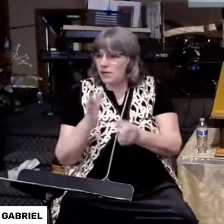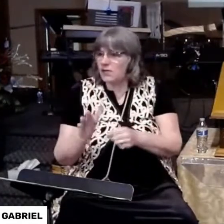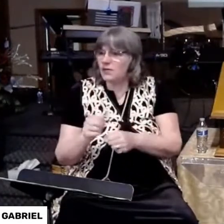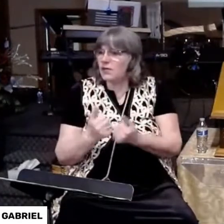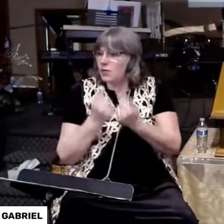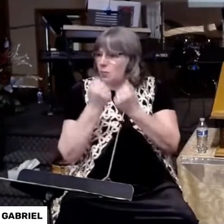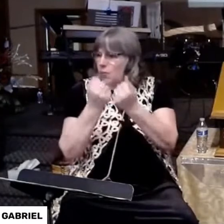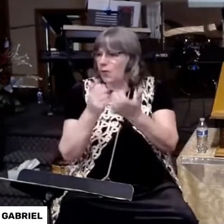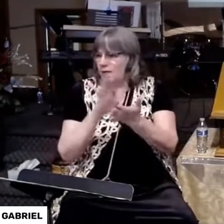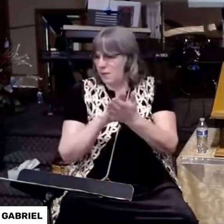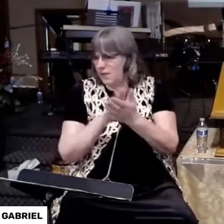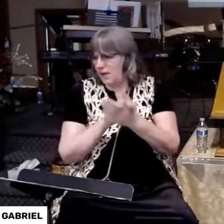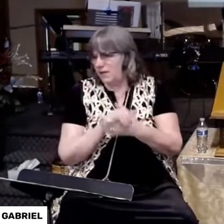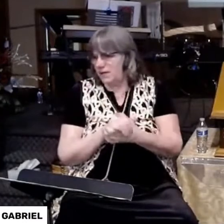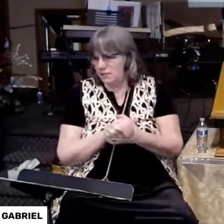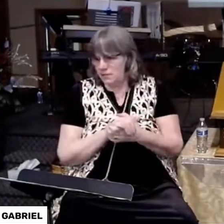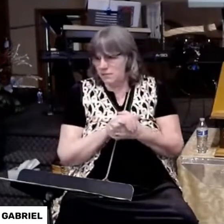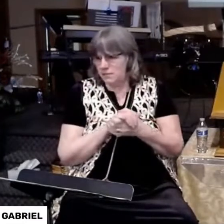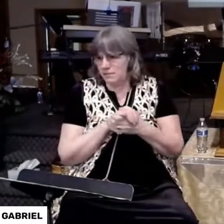It's about the poverty.